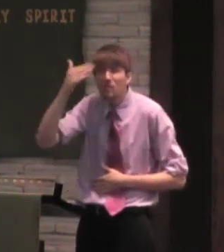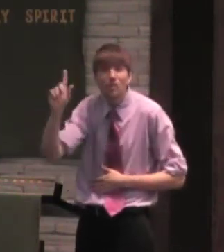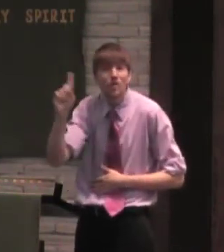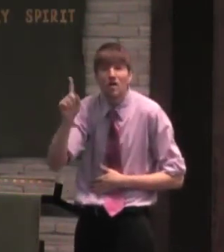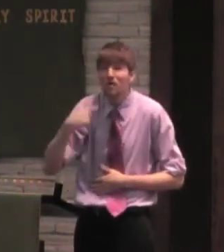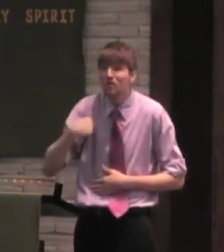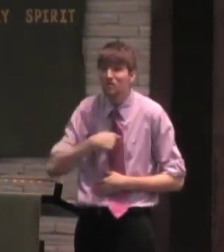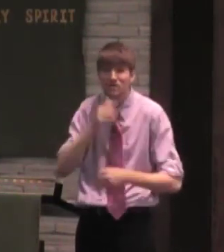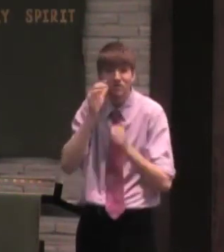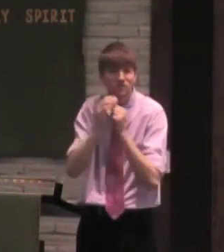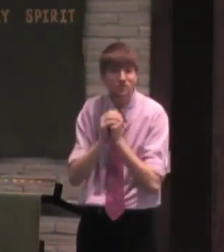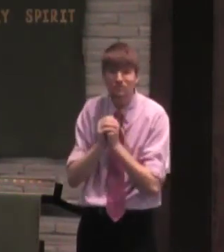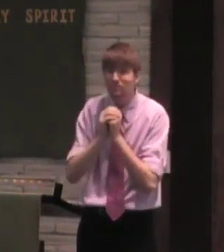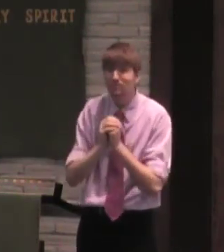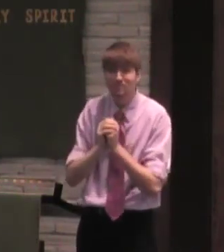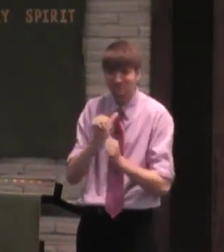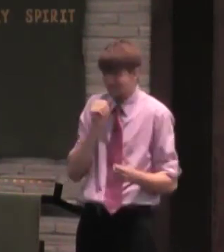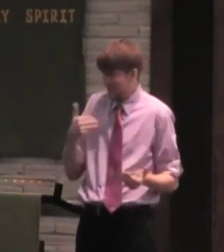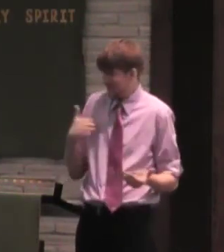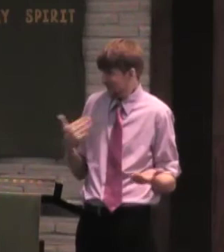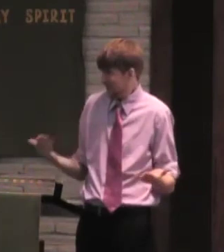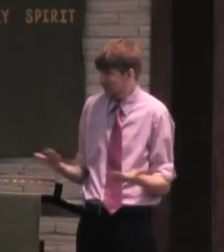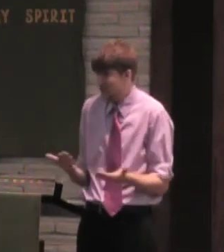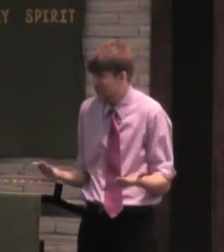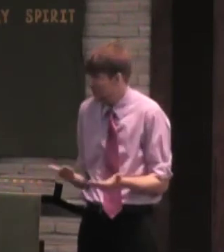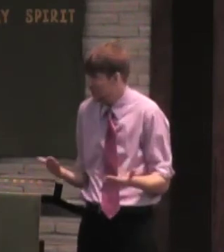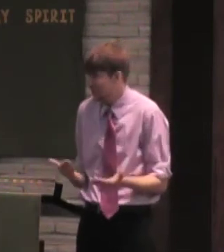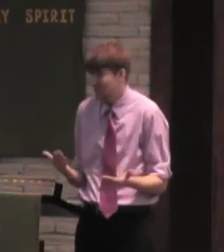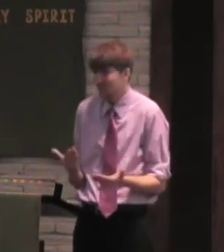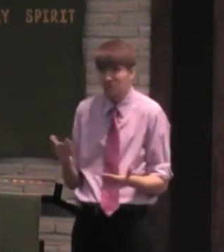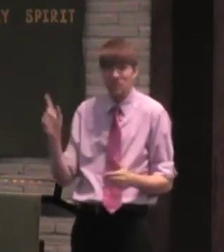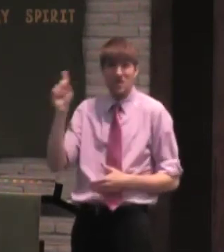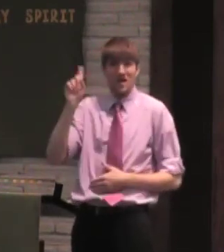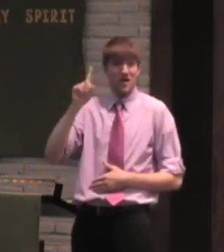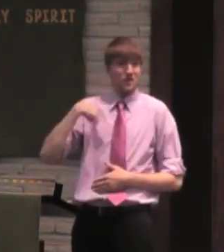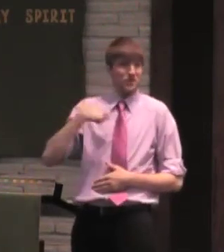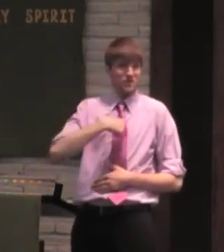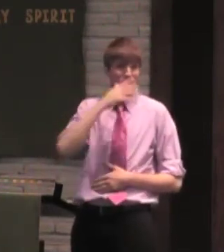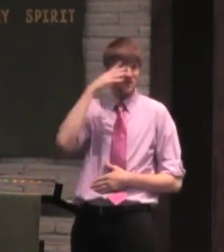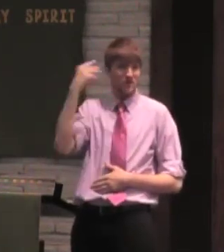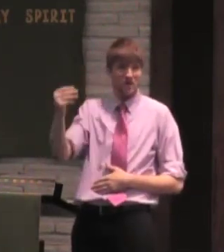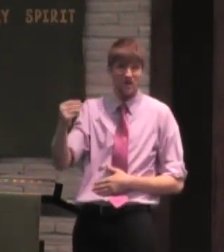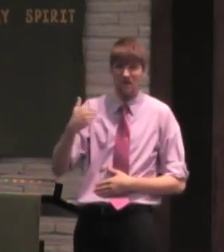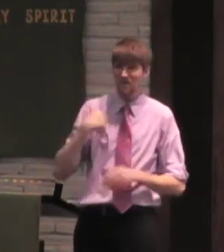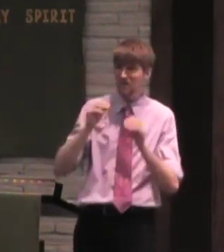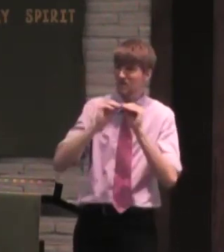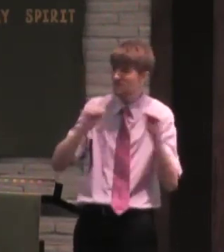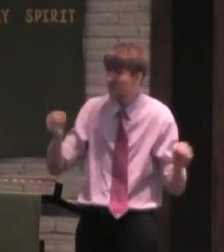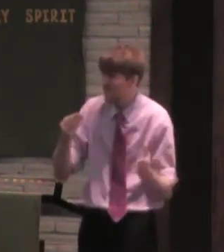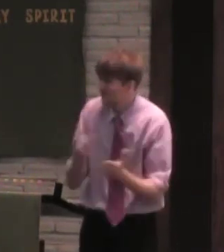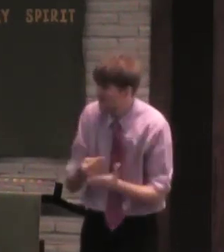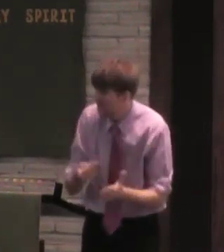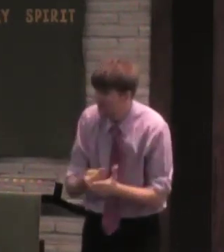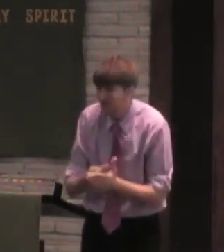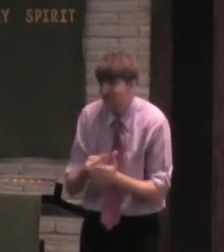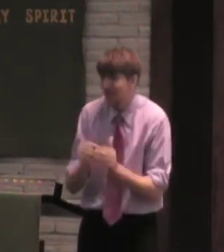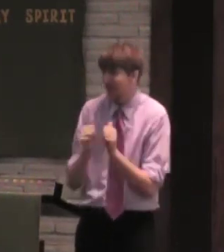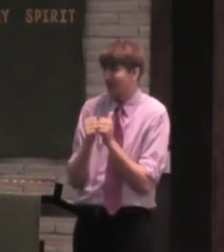At that time, we didn't know where we were going to worship. We didn't have this building. We didn't know where we were going to go. We had